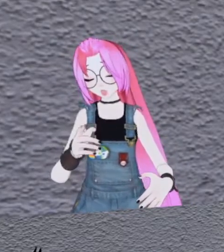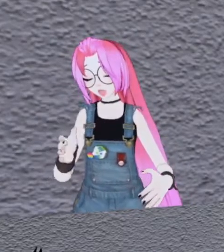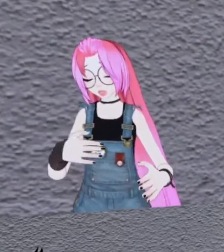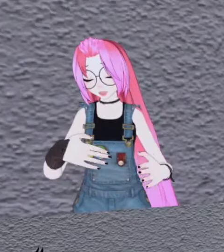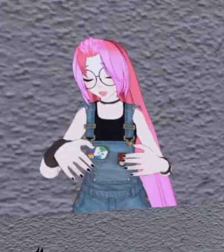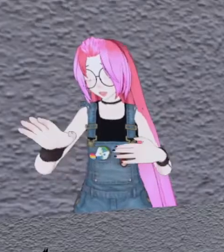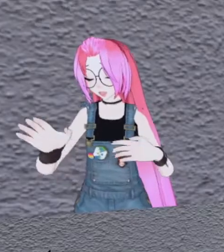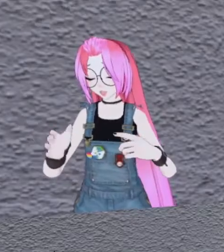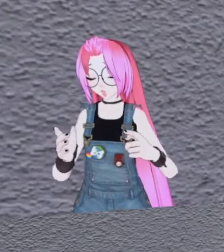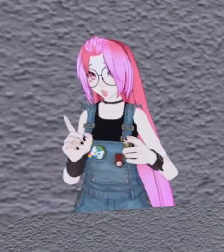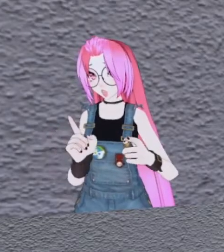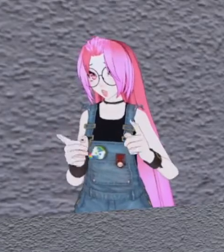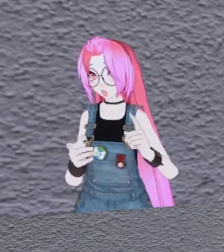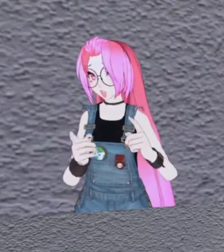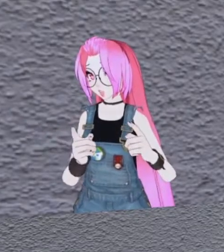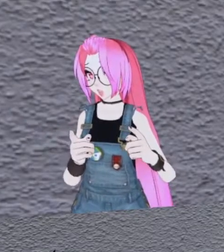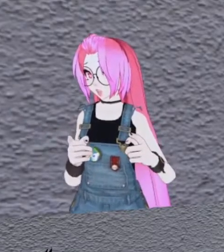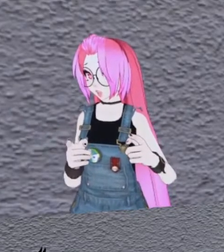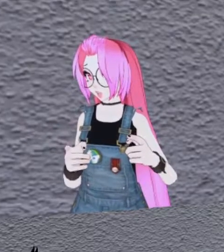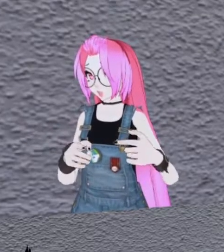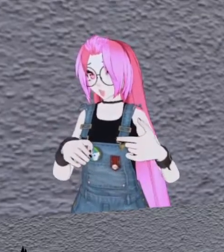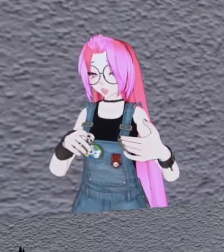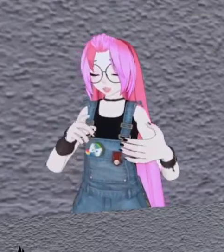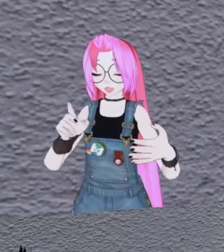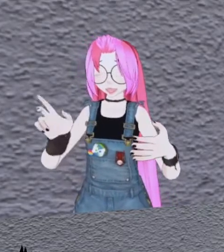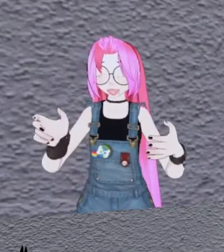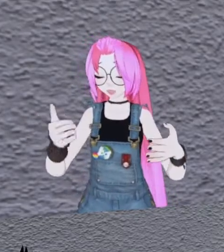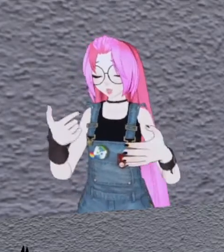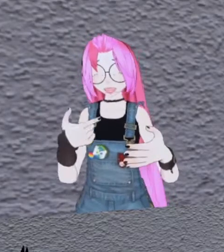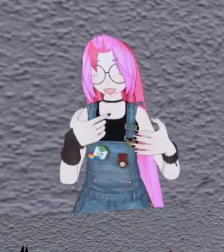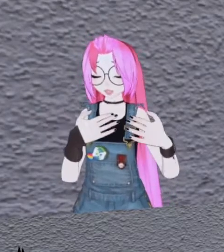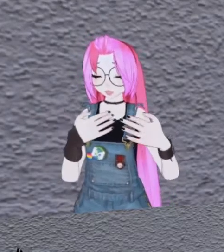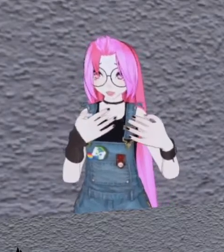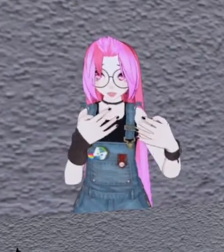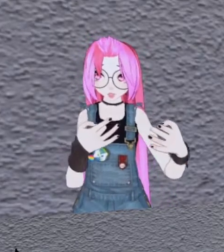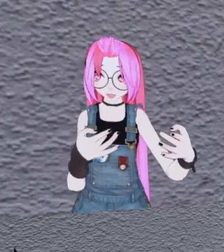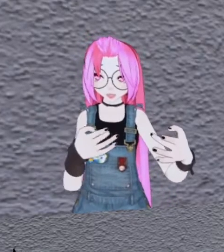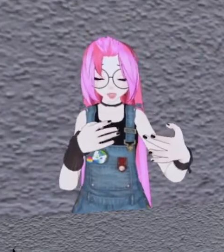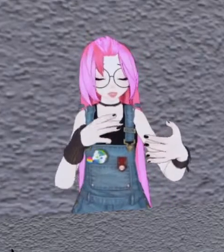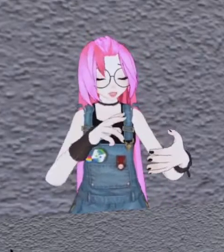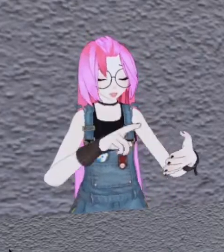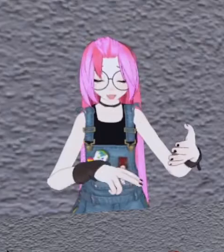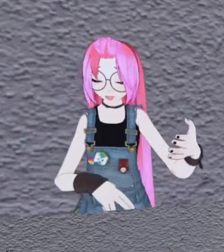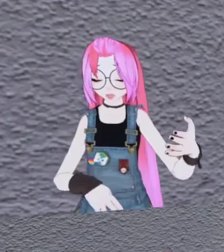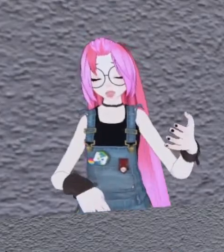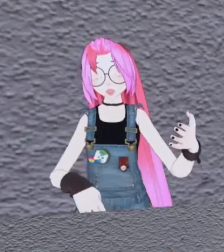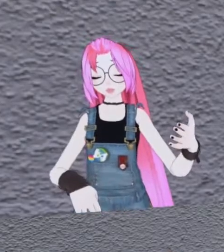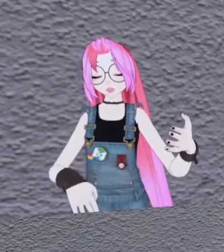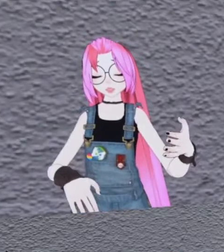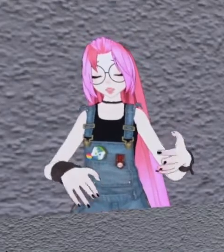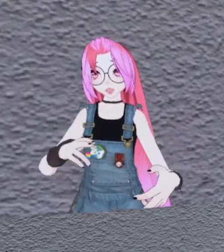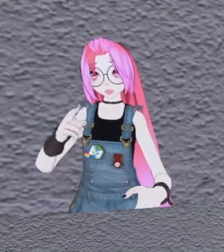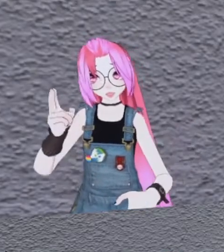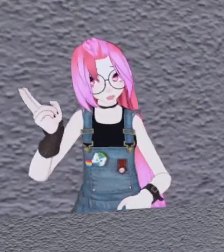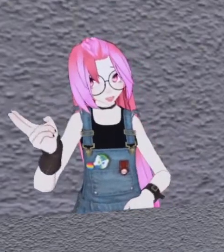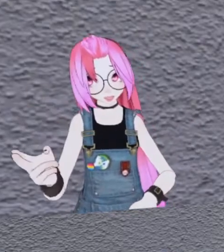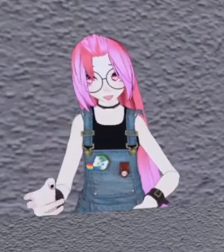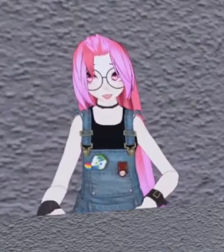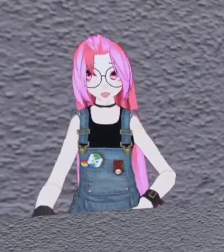want, I could post you guys a link in Discord. And any of you who are interested, you could just read up about it. It's got a super rich history. It's